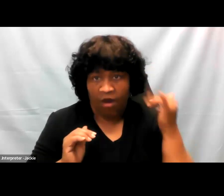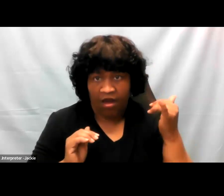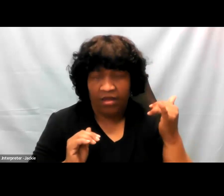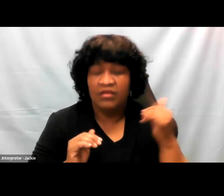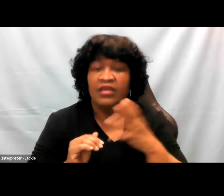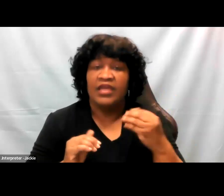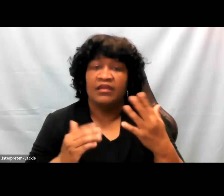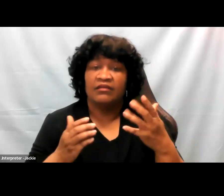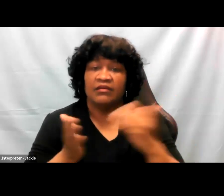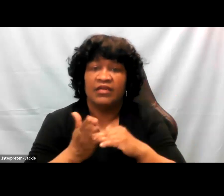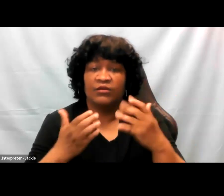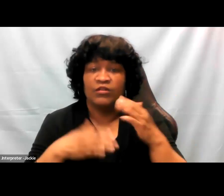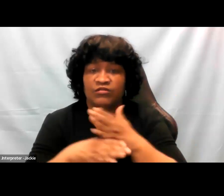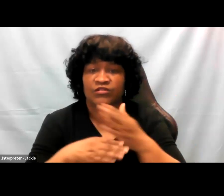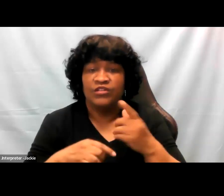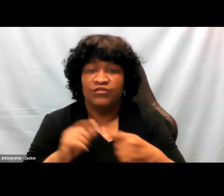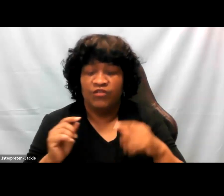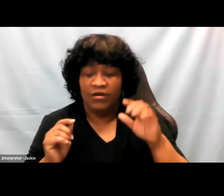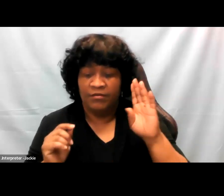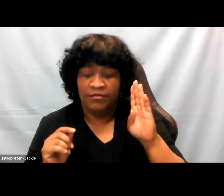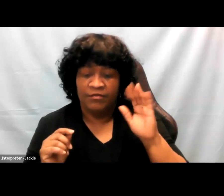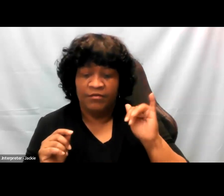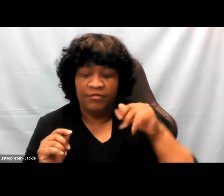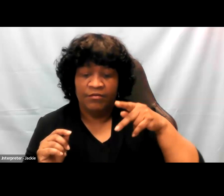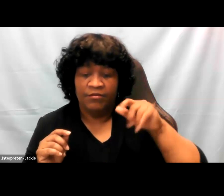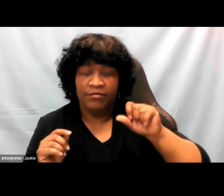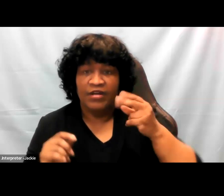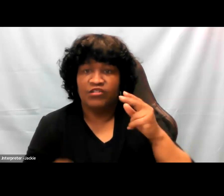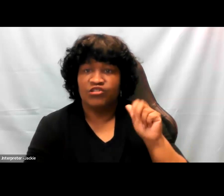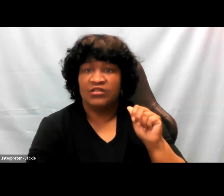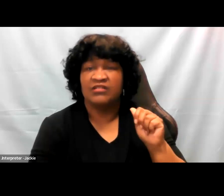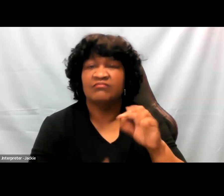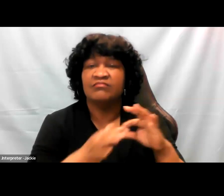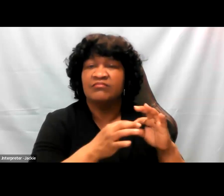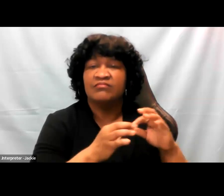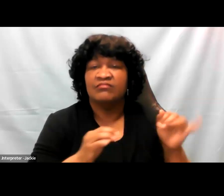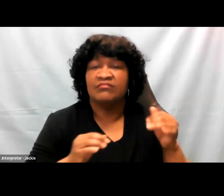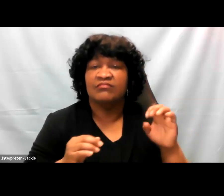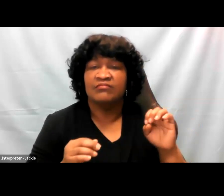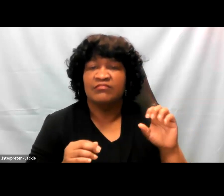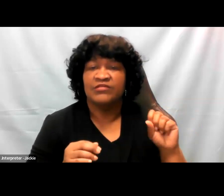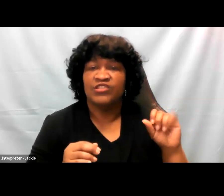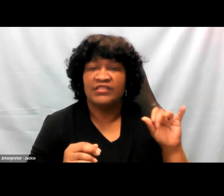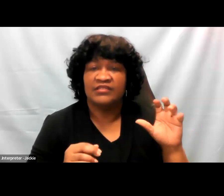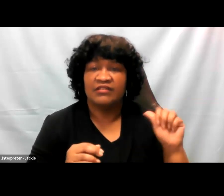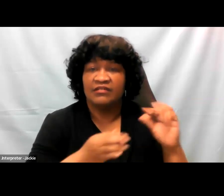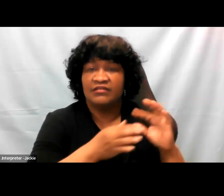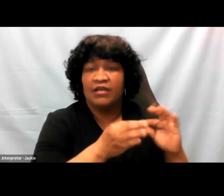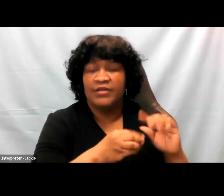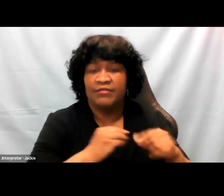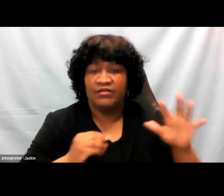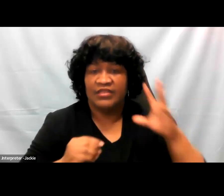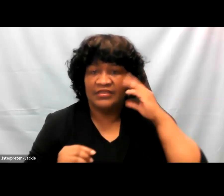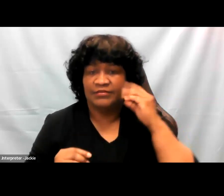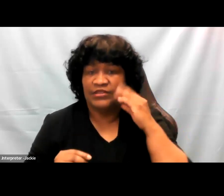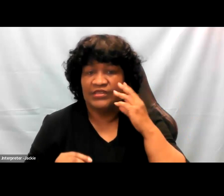just want to share a note from Bipasha. This goes back to Jessica Shook's comment about the experience as